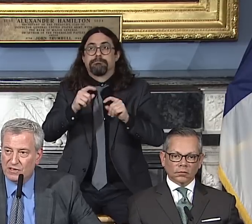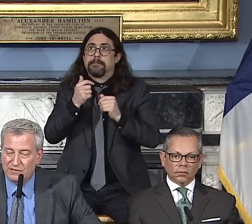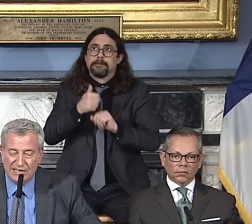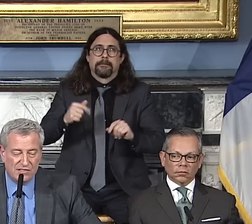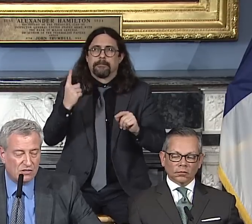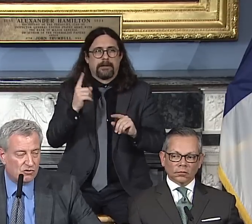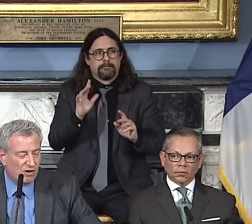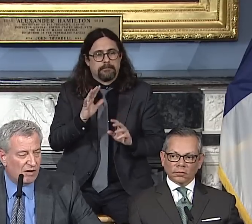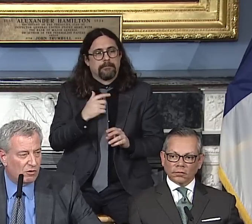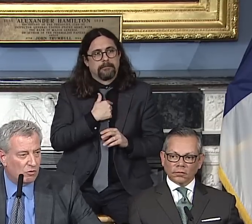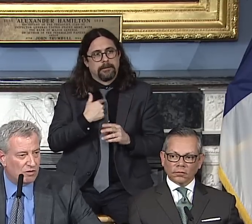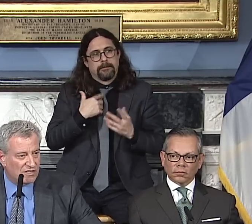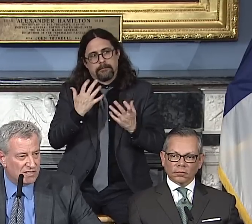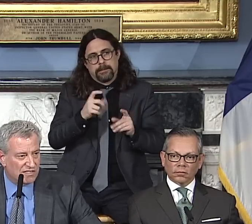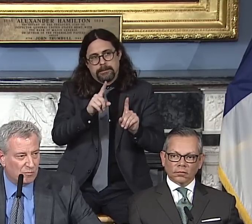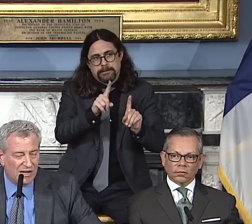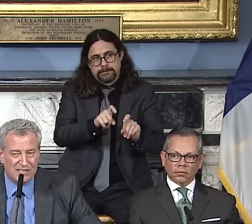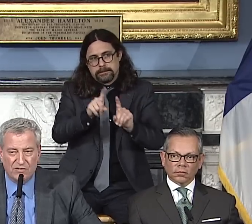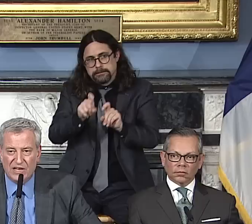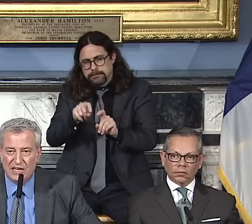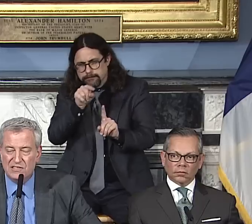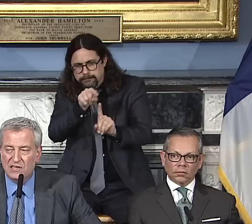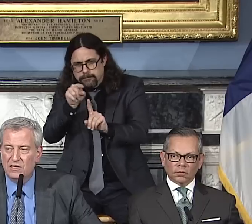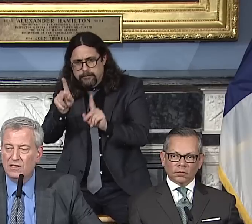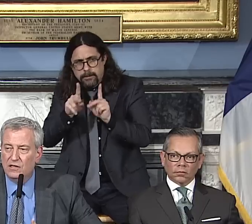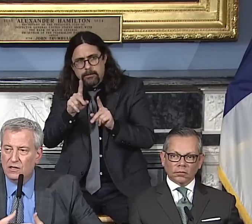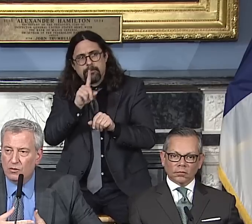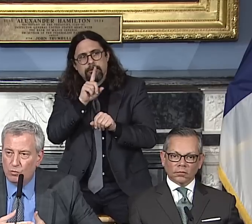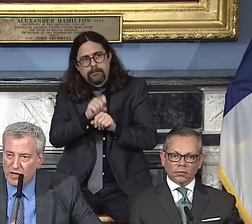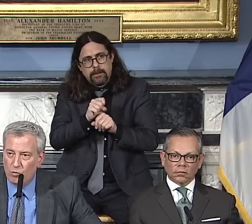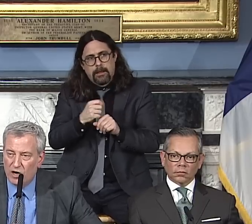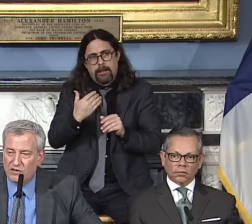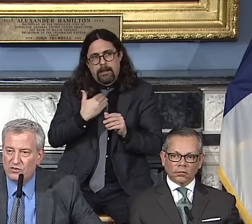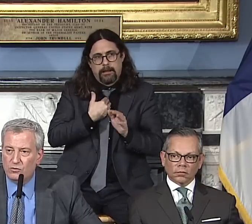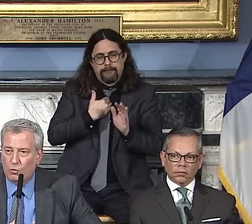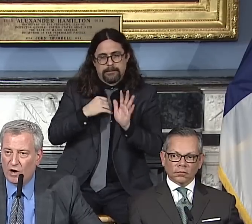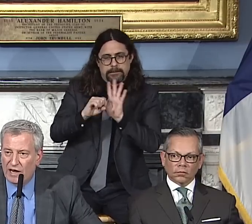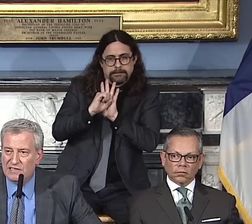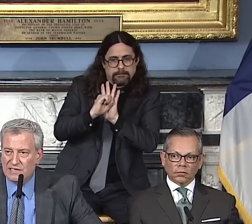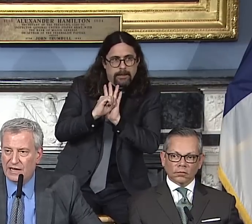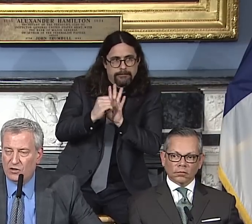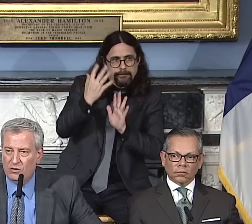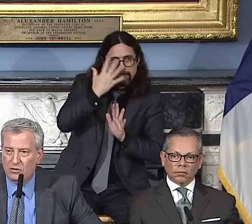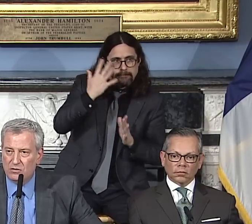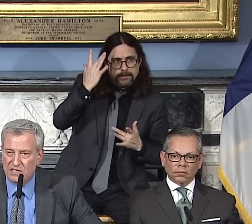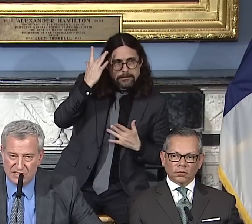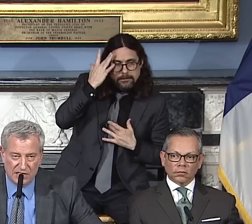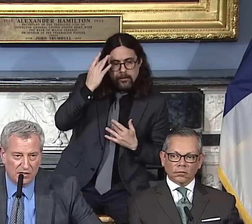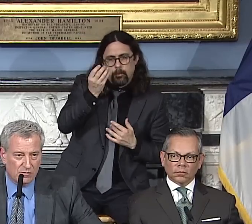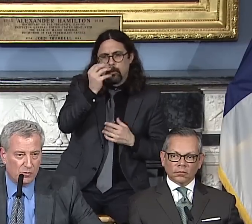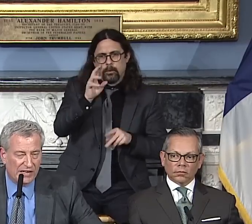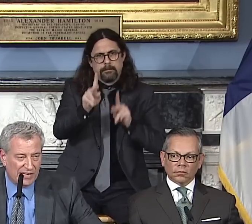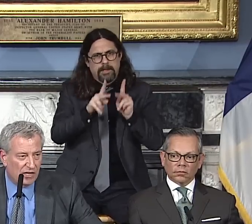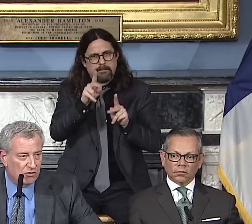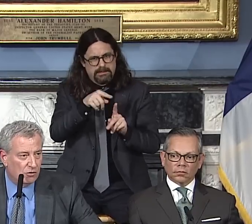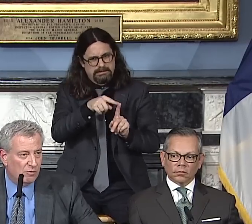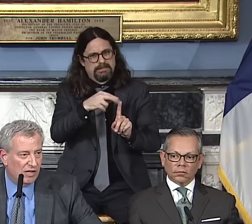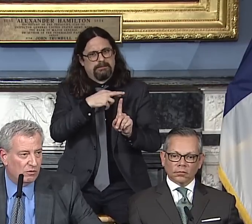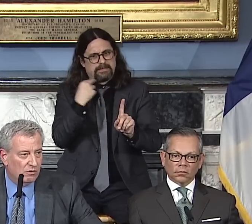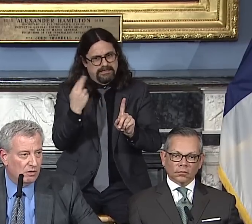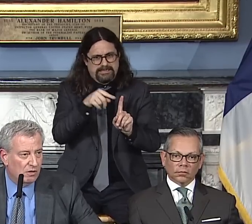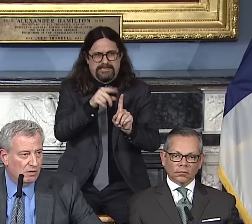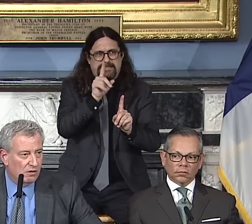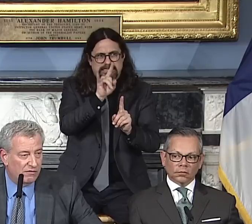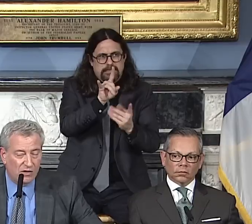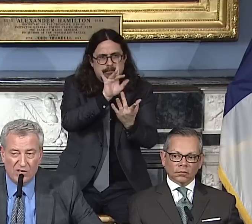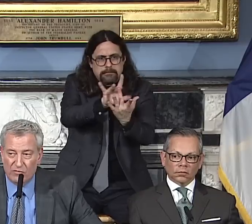folks who have a nexus to travel or an existing positive case. We want to do wide-scale testing. We cannot do it